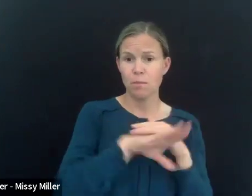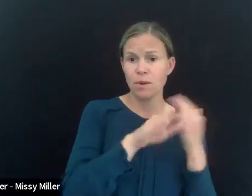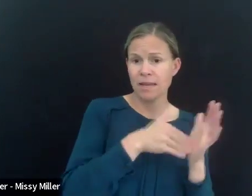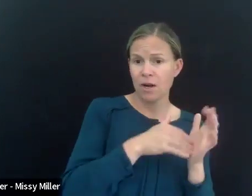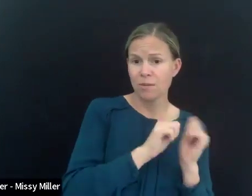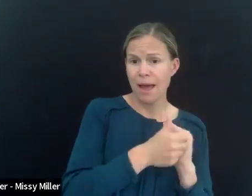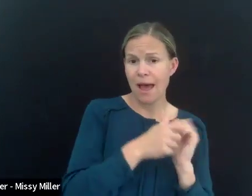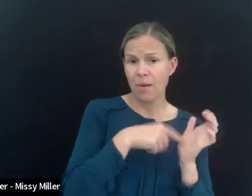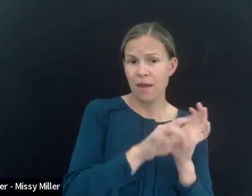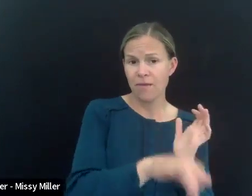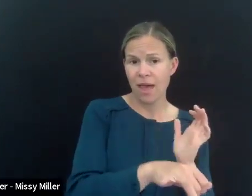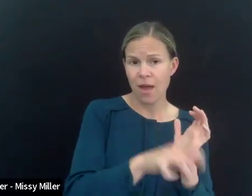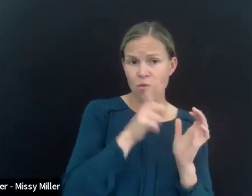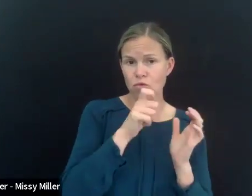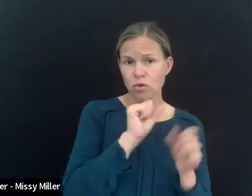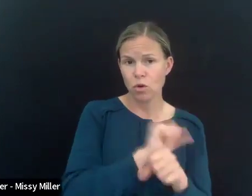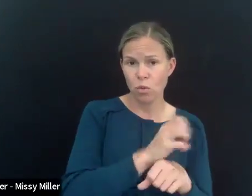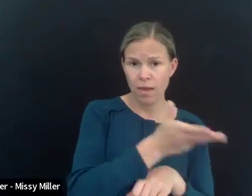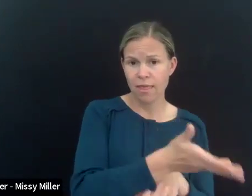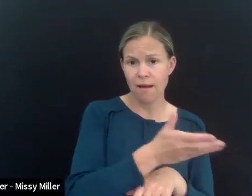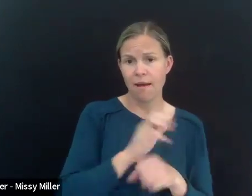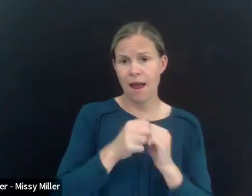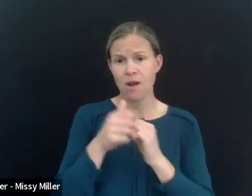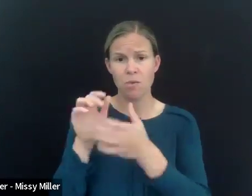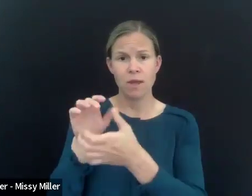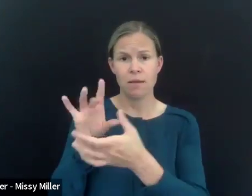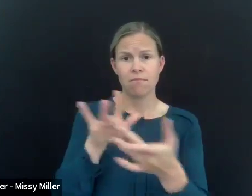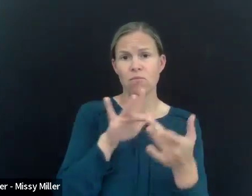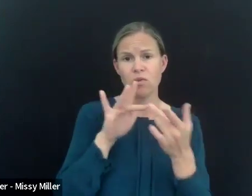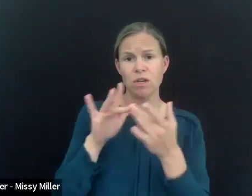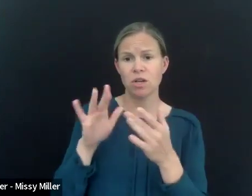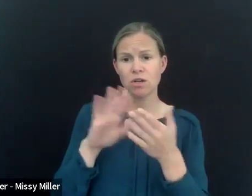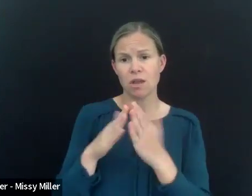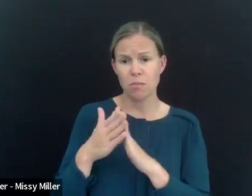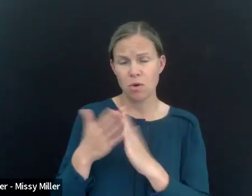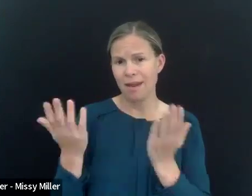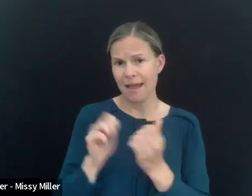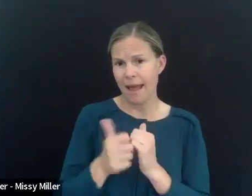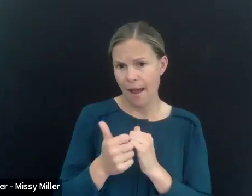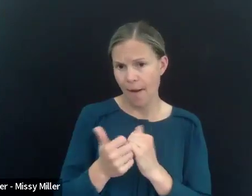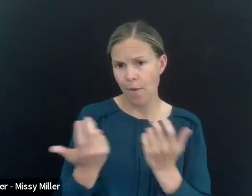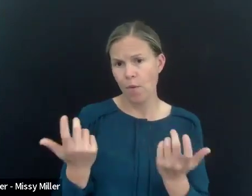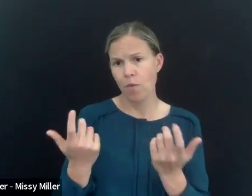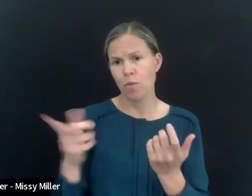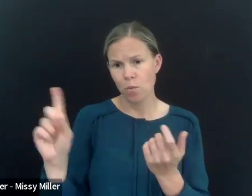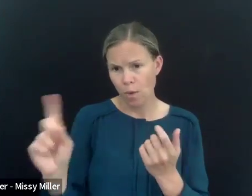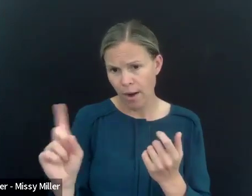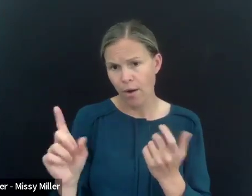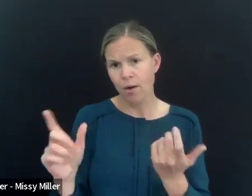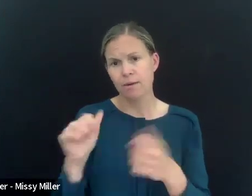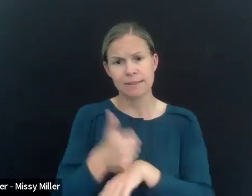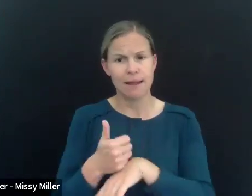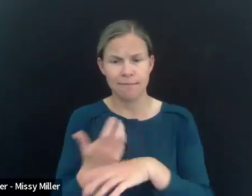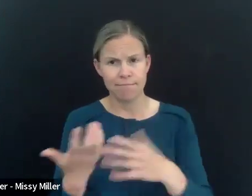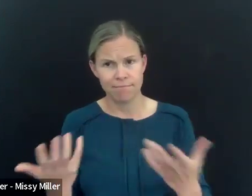Who's going to work in them? How are we going to reach community? Where does this birth center need to be centered so that people can have access to them,